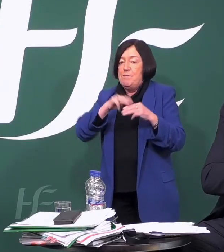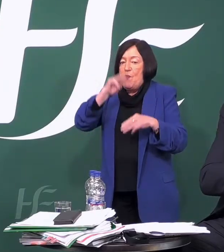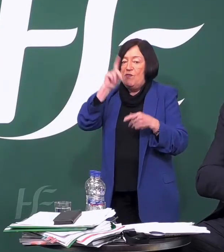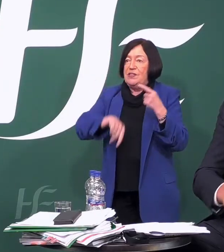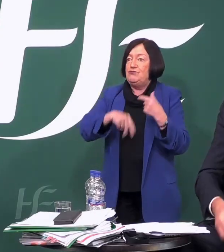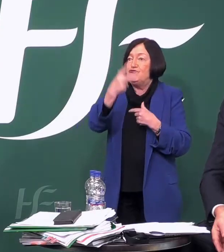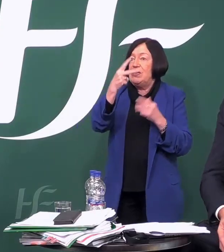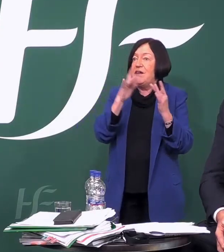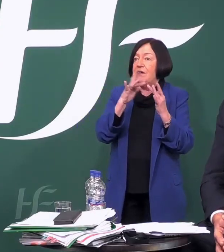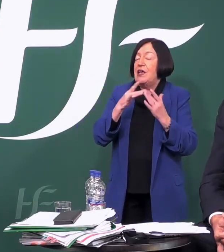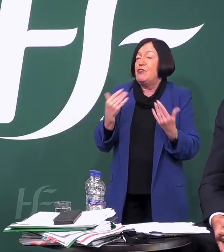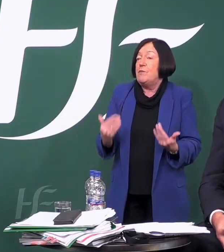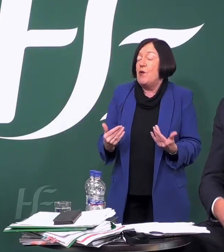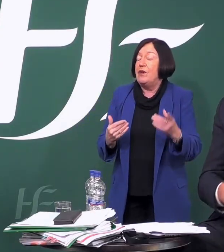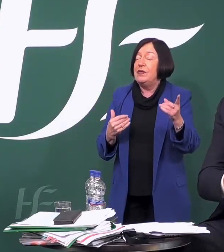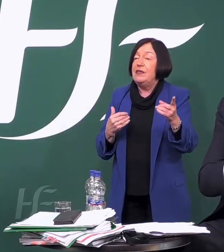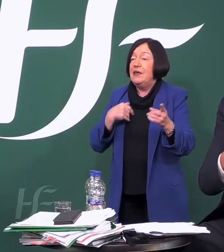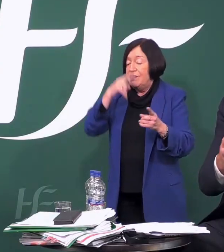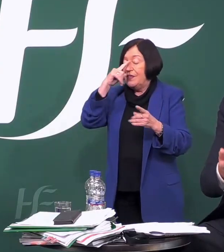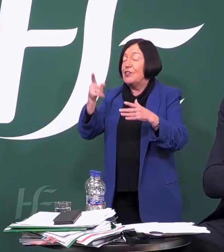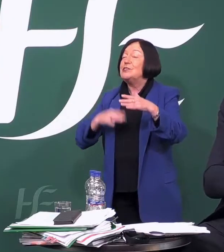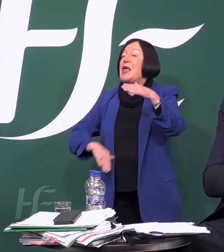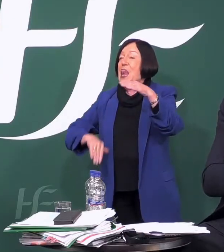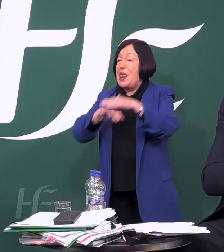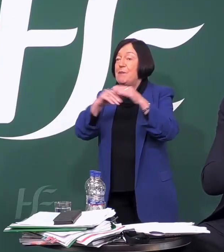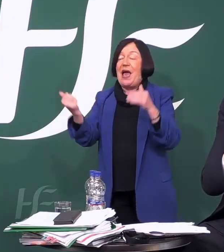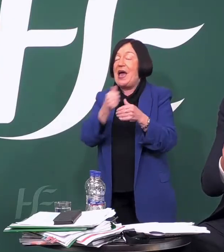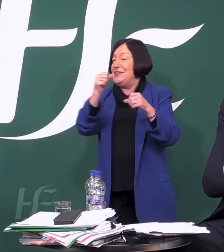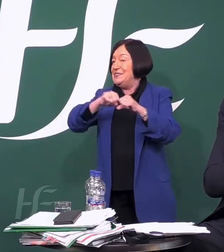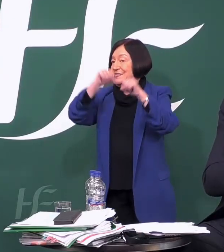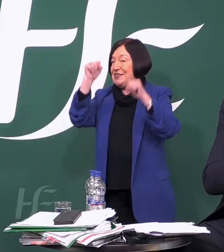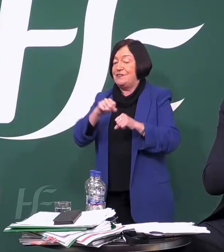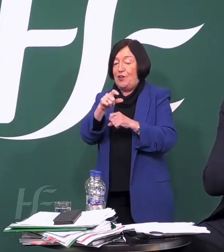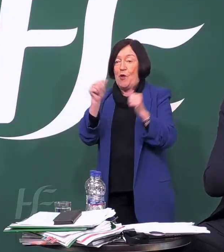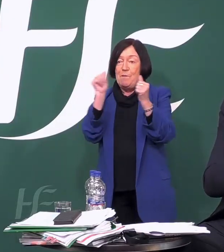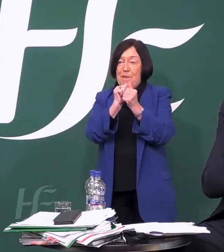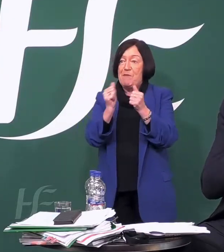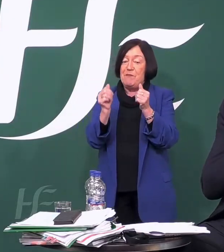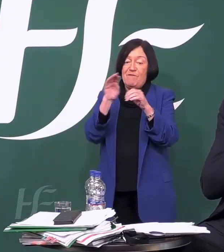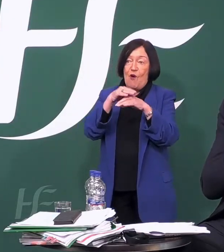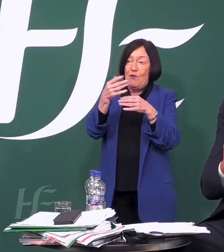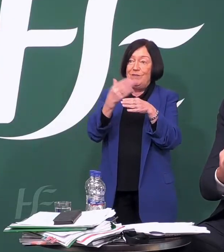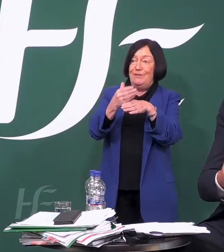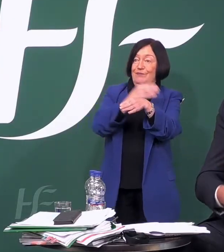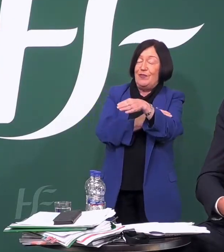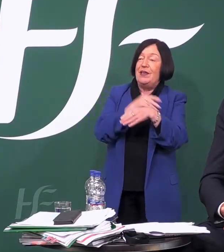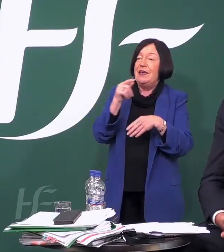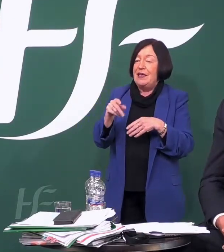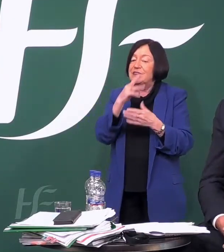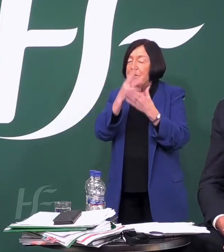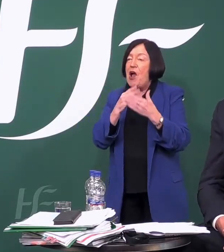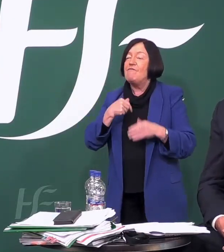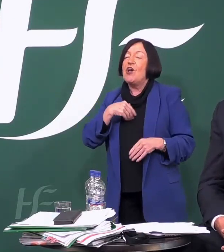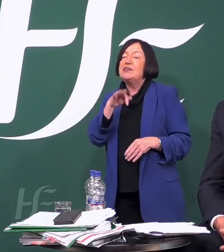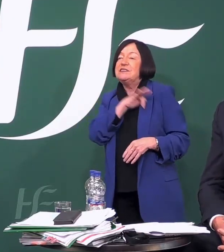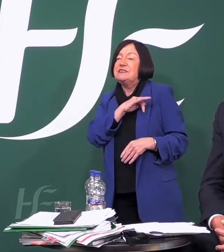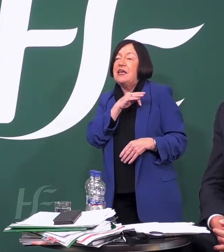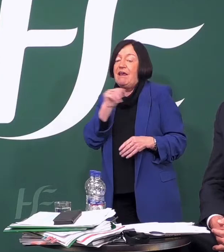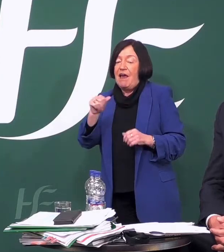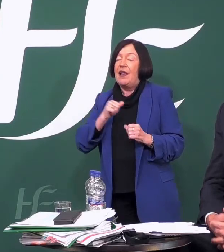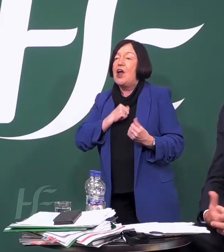at the moment. Well, I suppose there's a limit to how much any system, contact tracing system, can track in that sense. There's an element for ourselves, I suppose, in terms